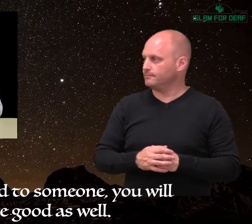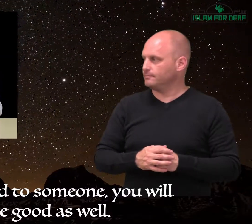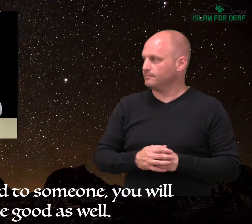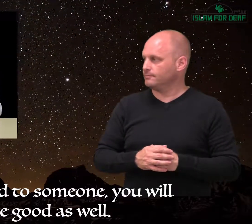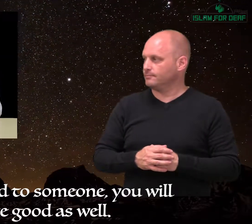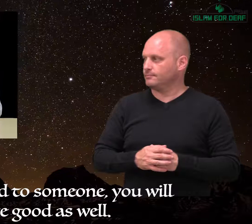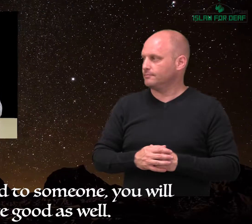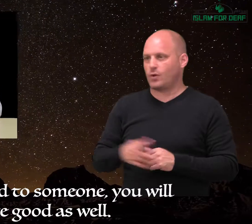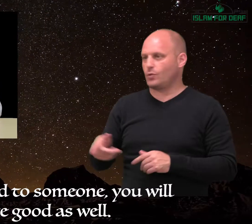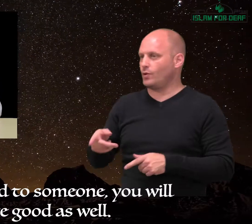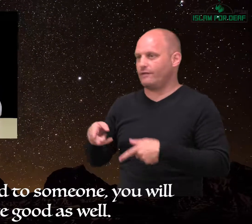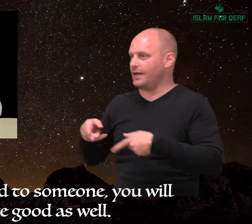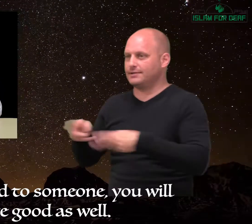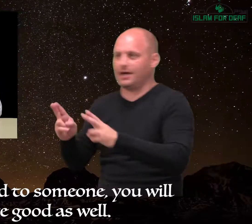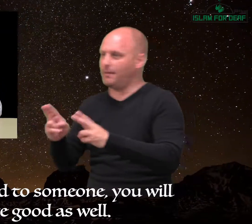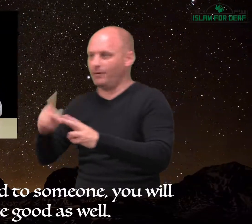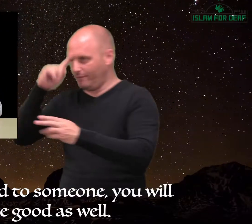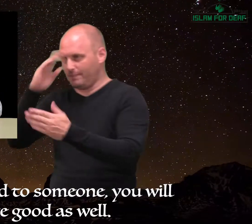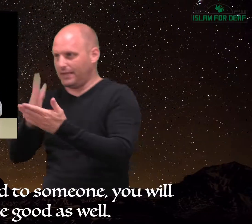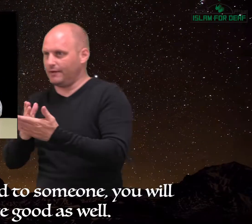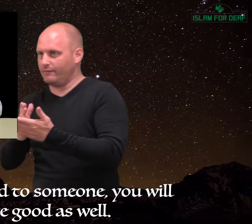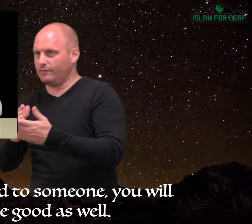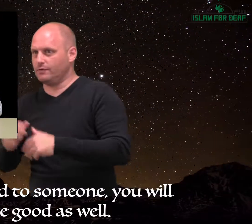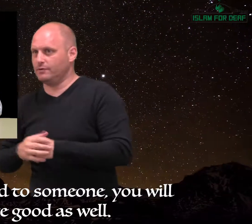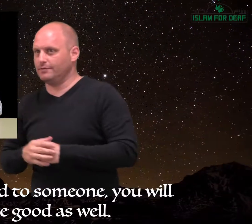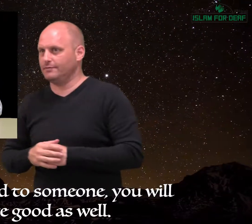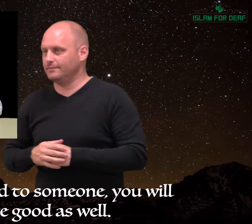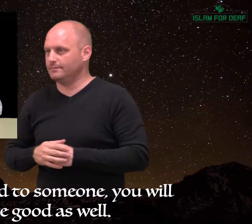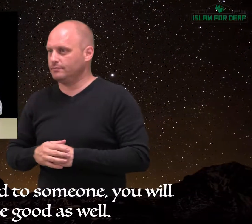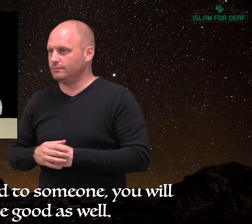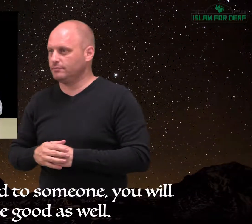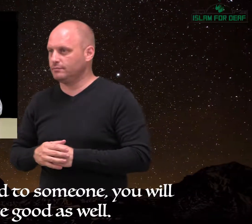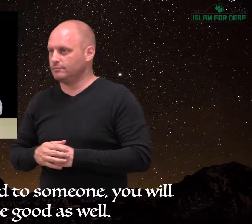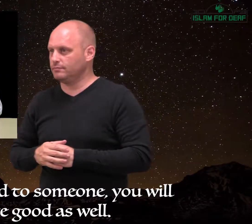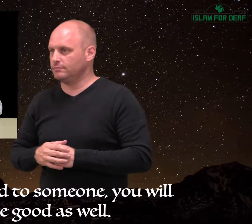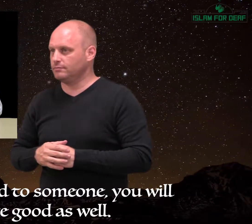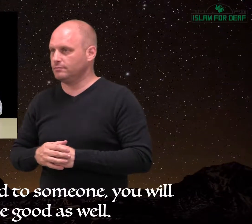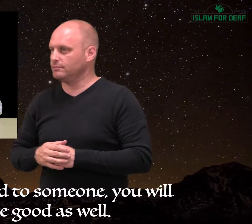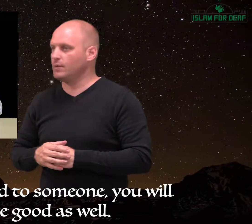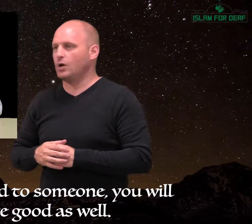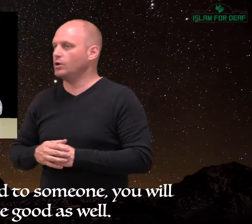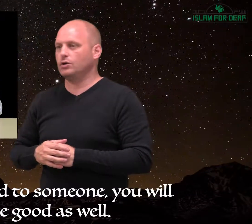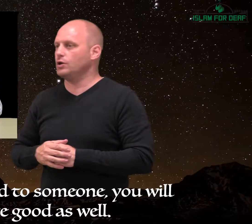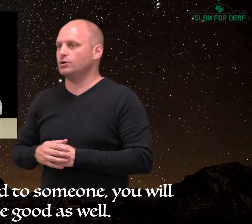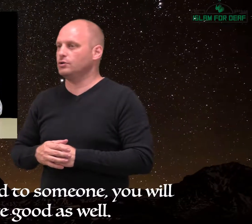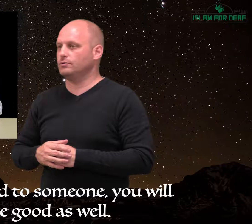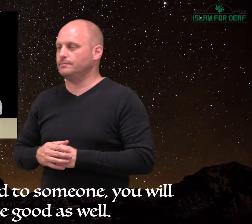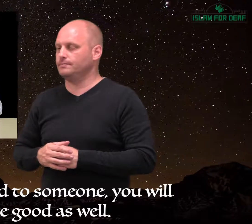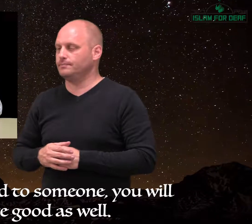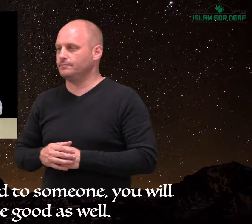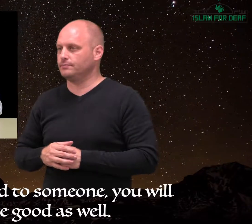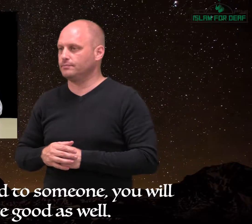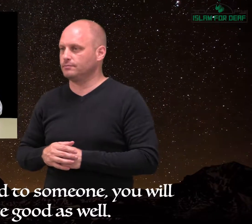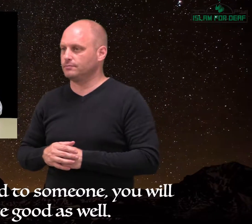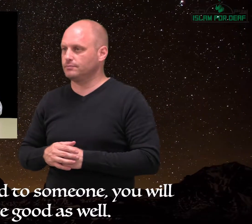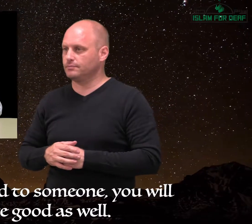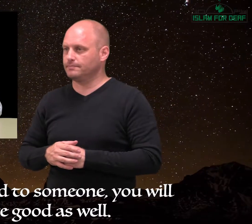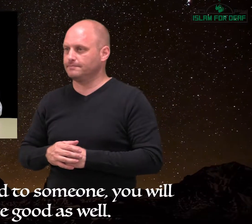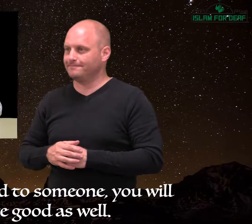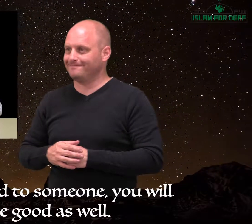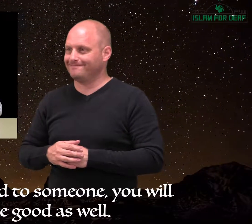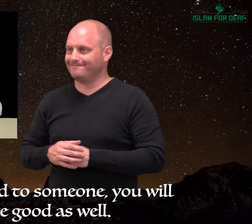Obviously, we don't have this type of belief, you know, as part of belief or something, but it's true.